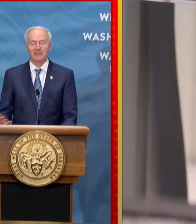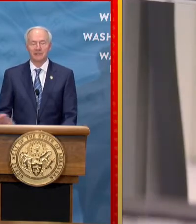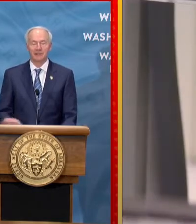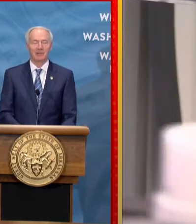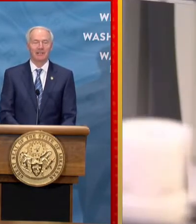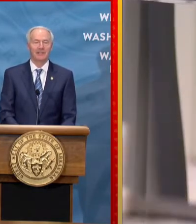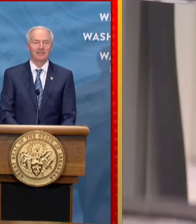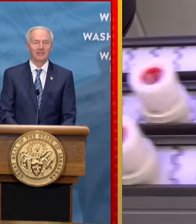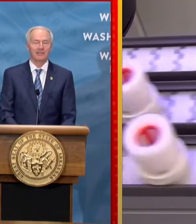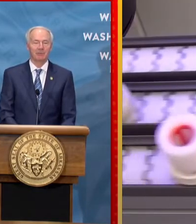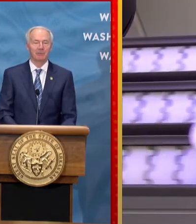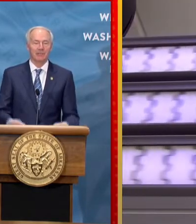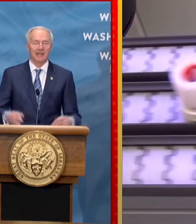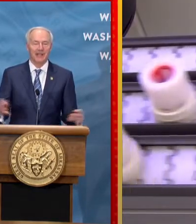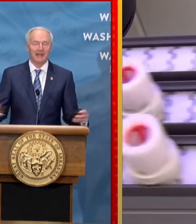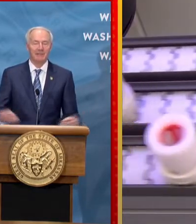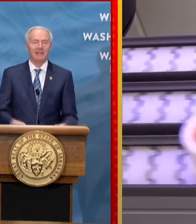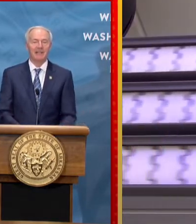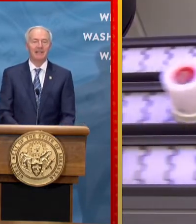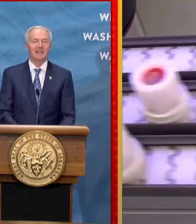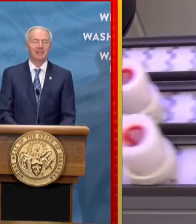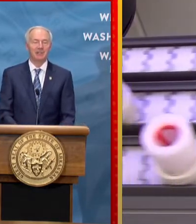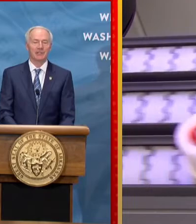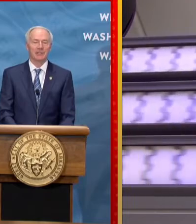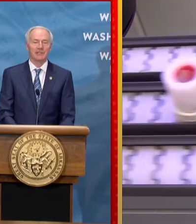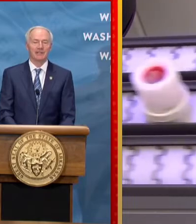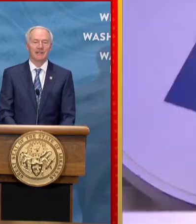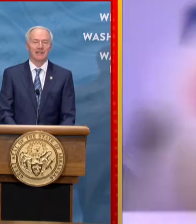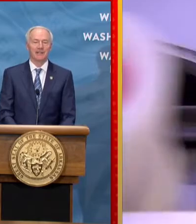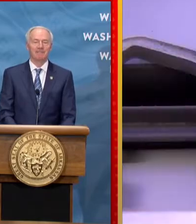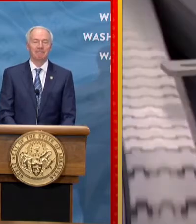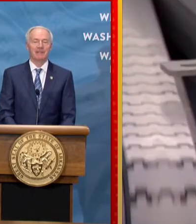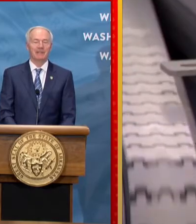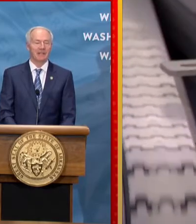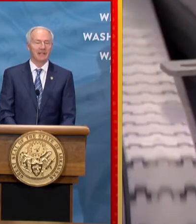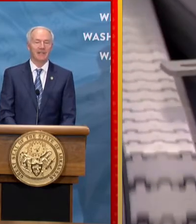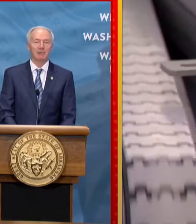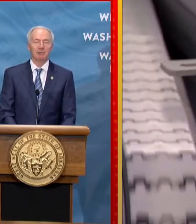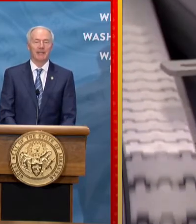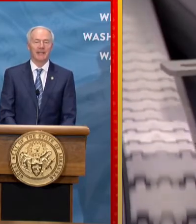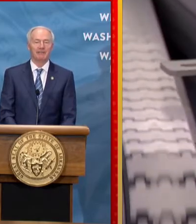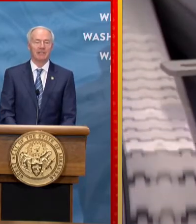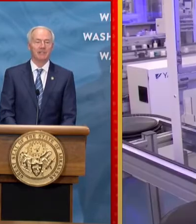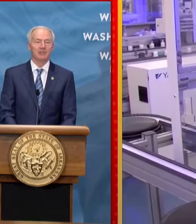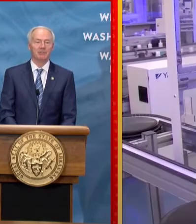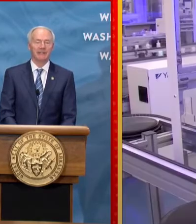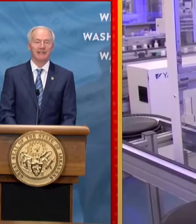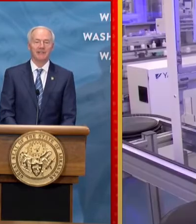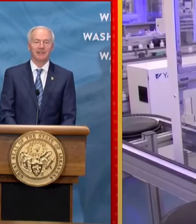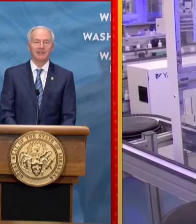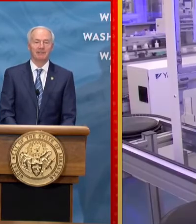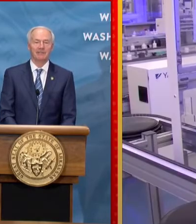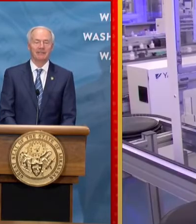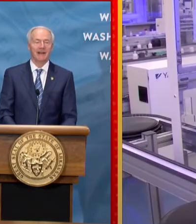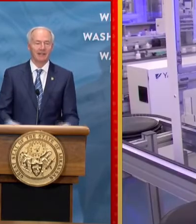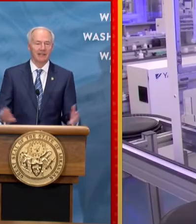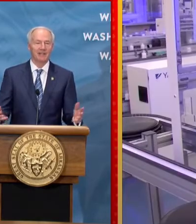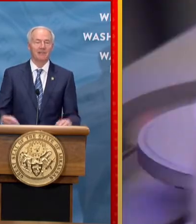reasons, as Colonel Ader said, that we want to have additional clinics. We want to have additional means